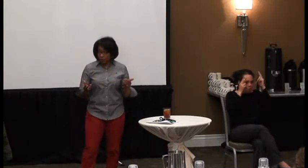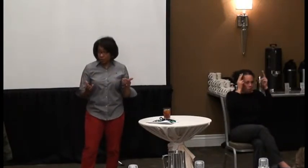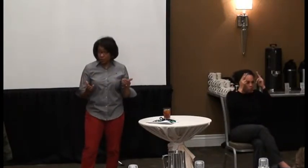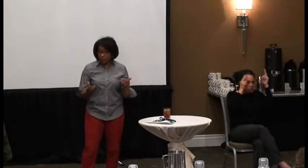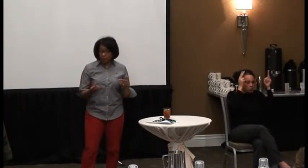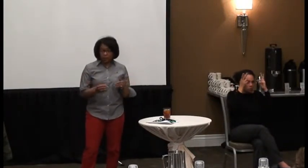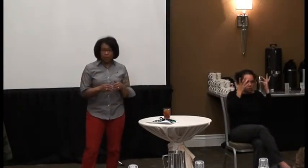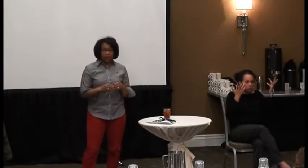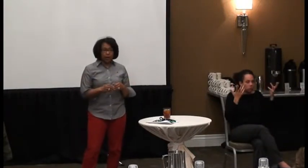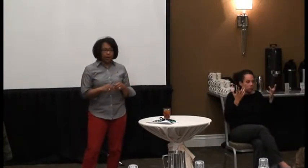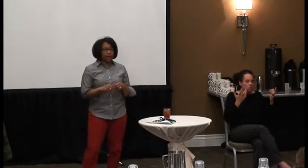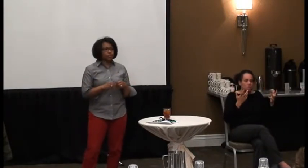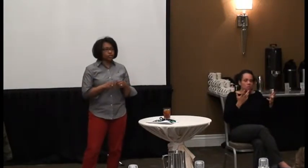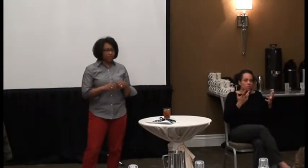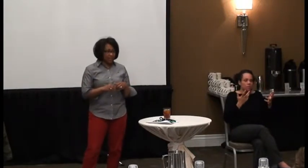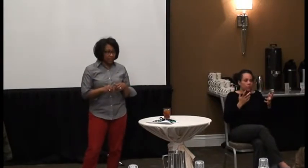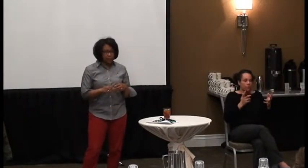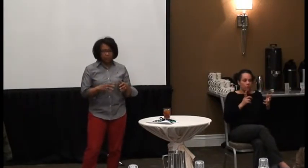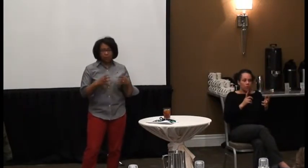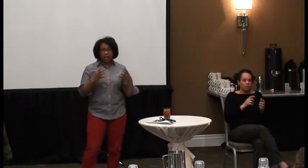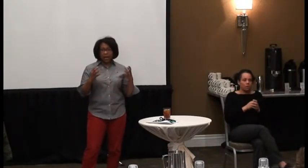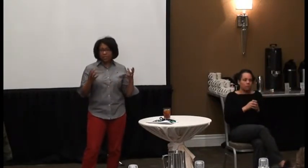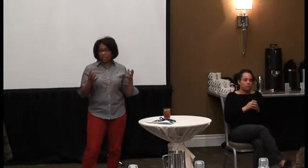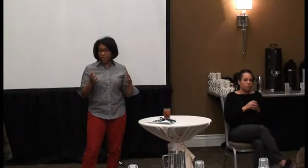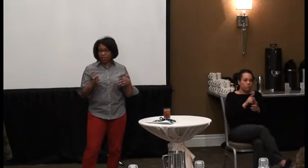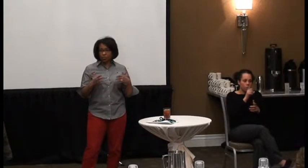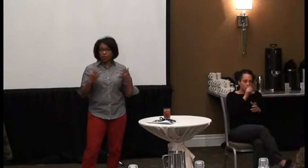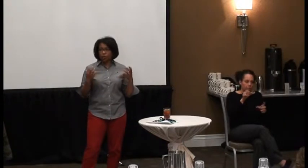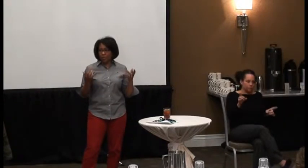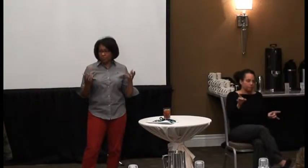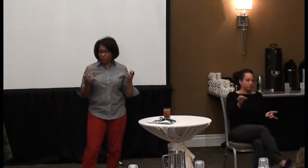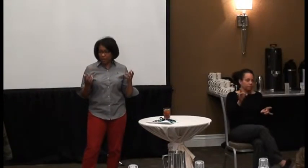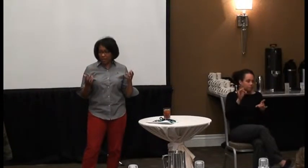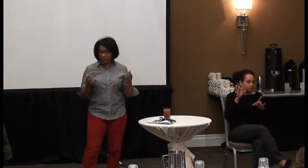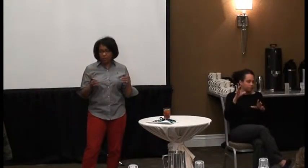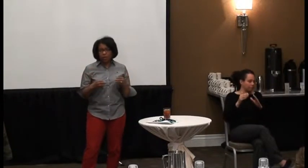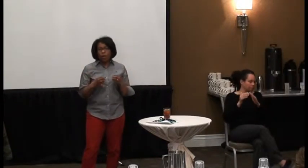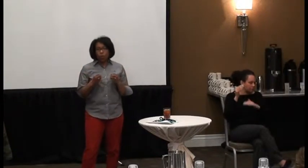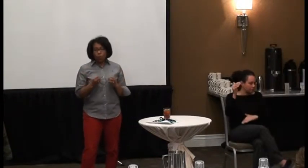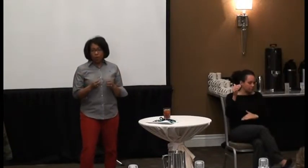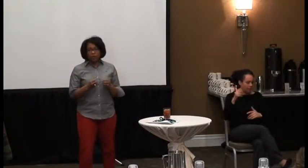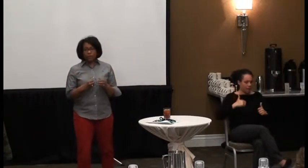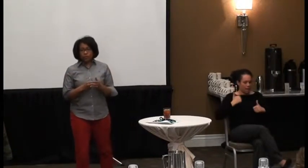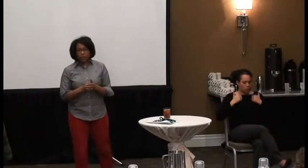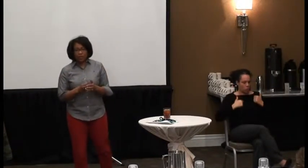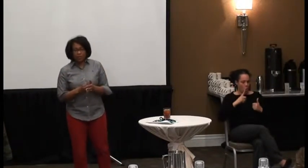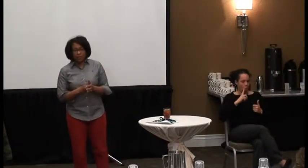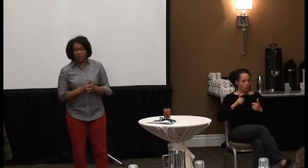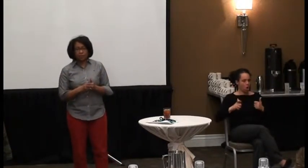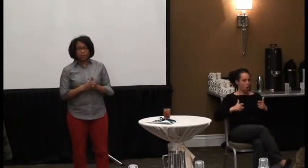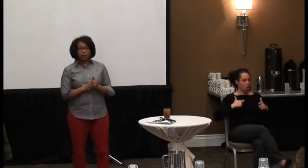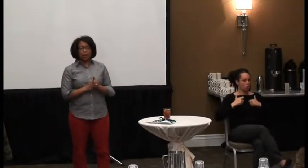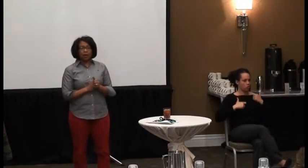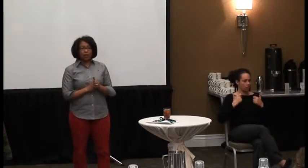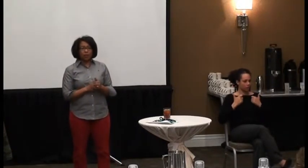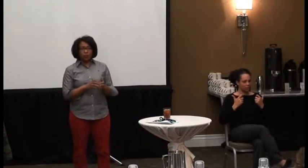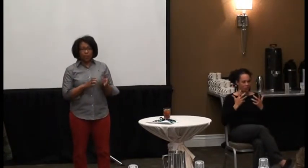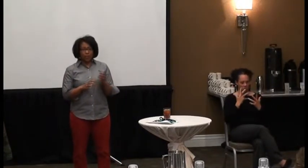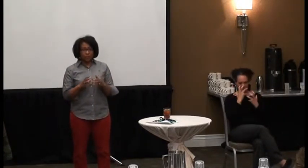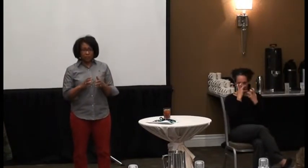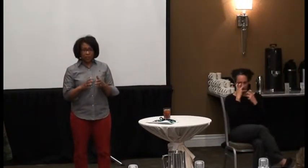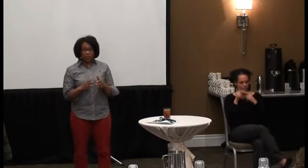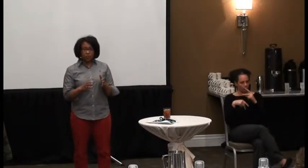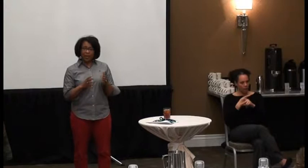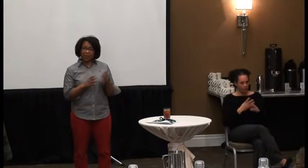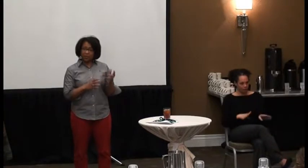hallucinations, clearly, extreme agitation or aggressive behavior. One of the tricky things, before